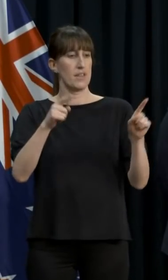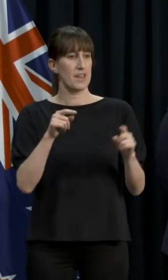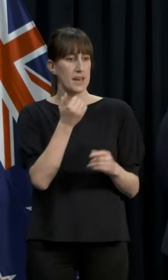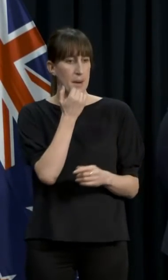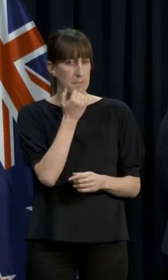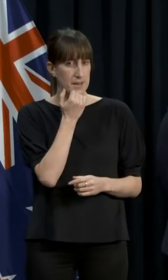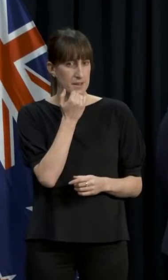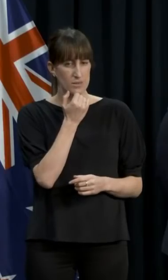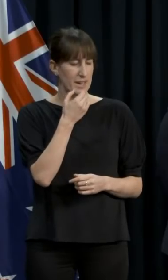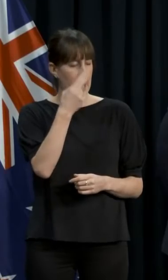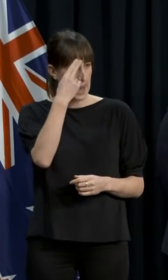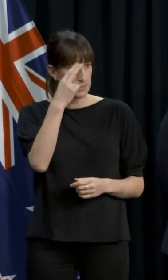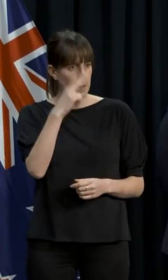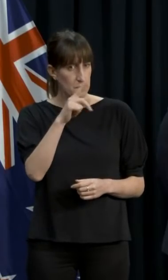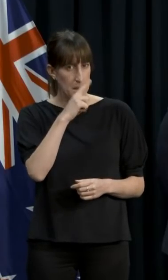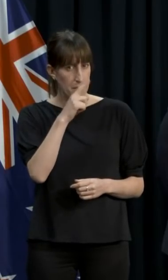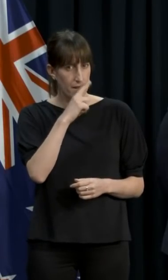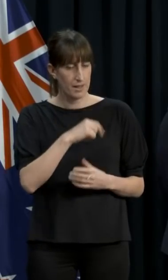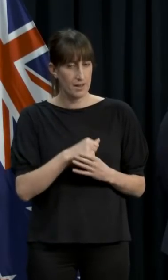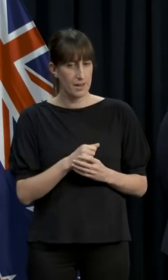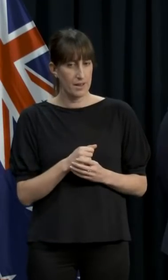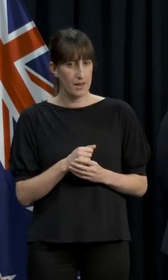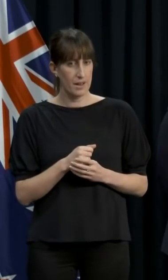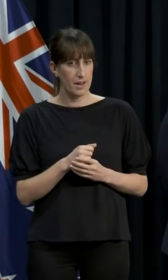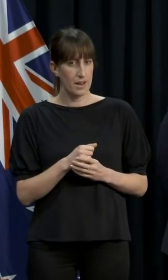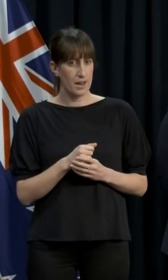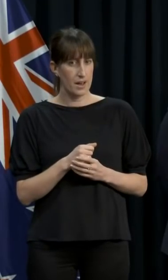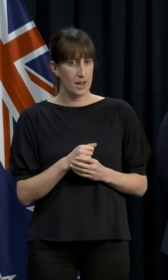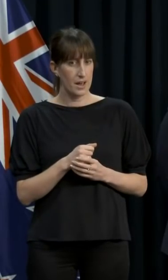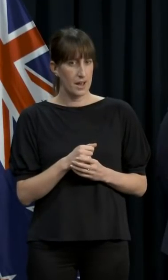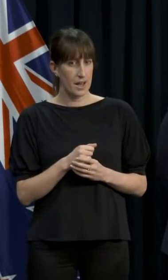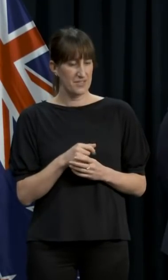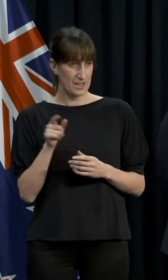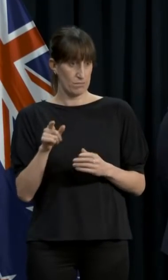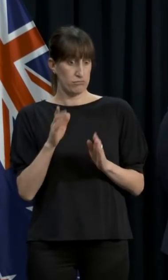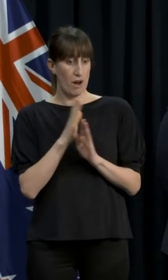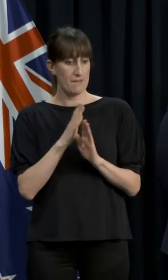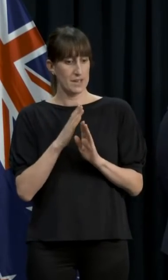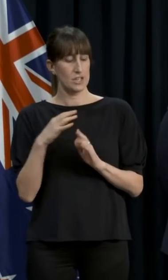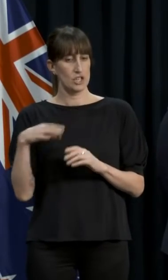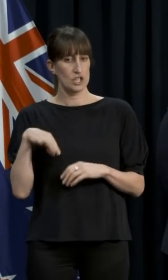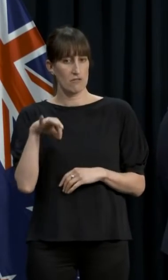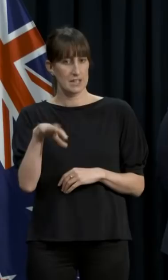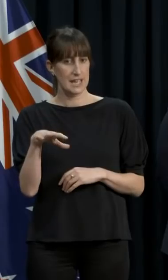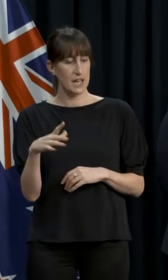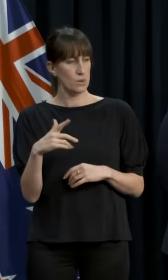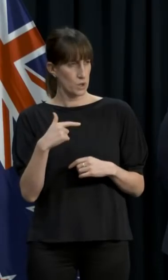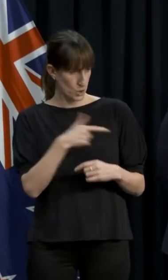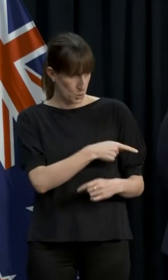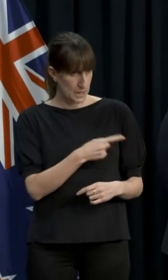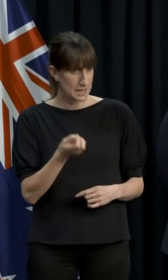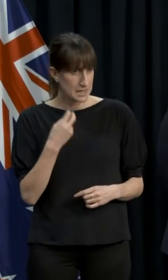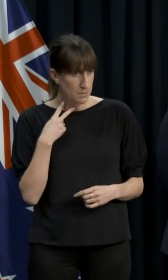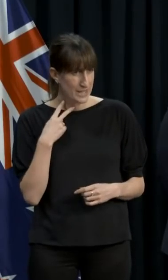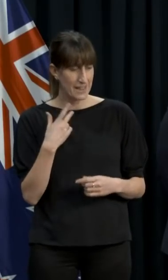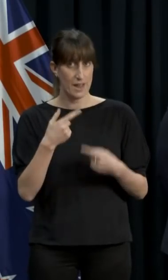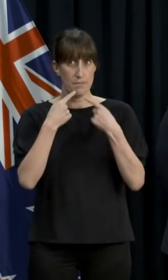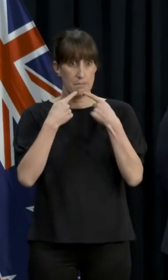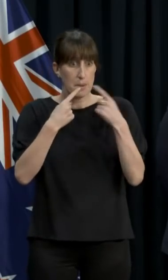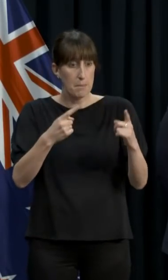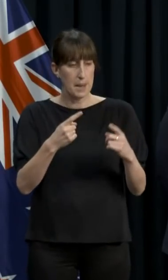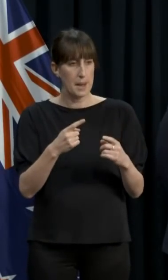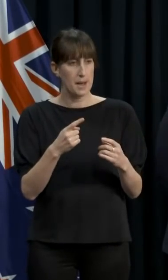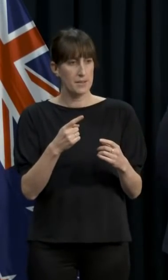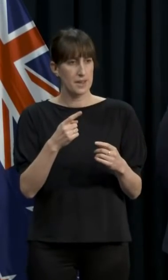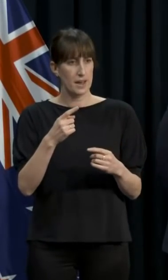transition is 71 days ago, to just still have a helicopter trust, a private charity, receiving patient details?